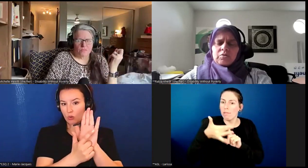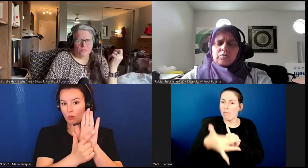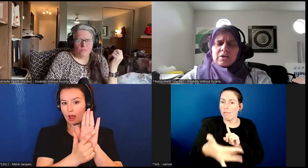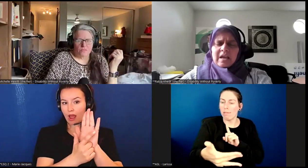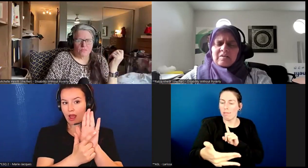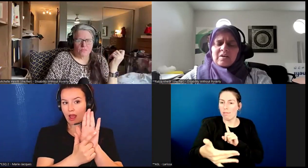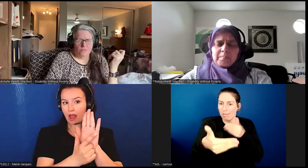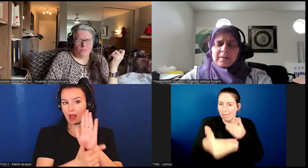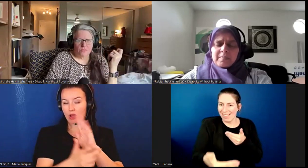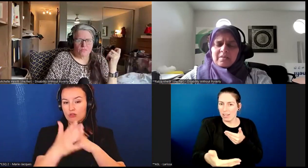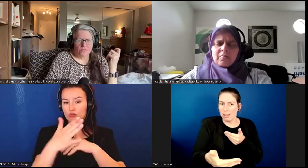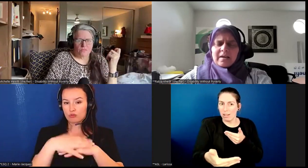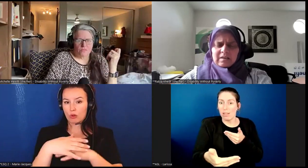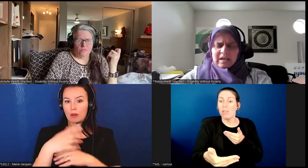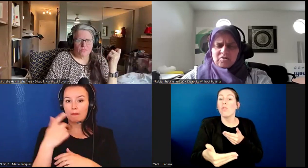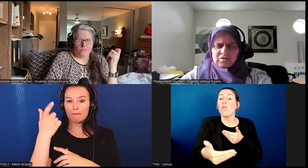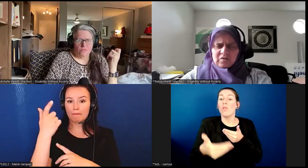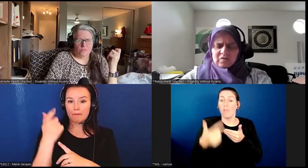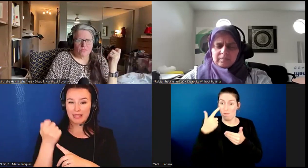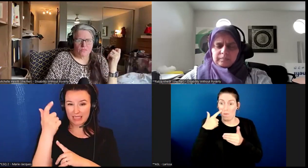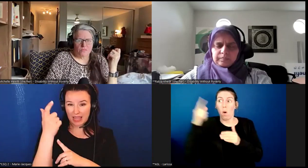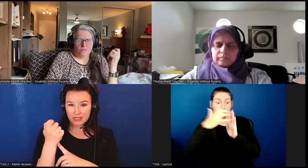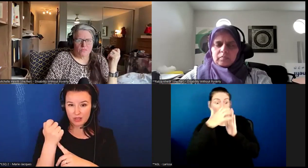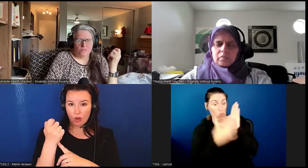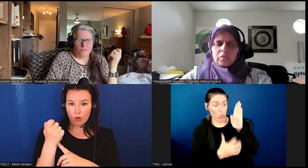to create and implement the regulations.